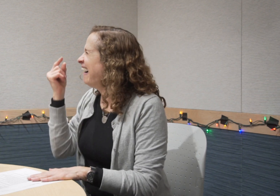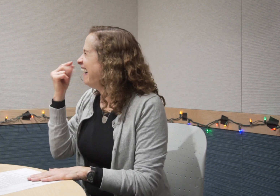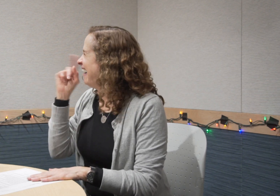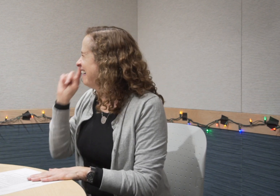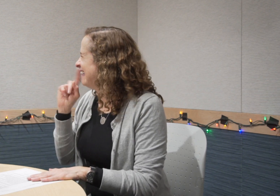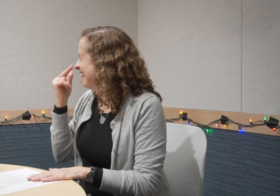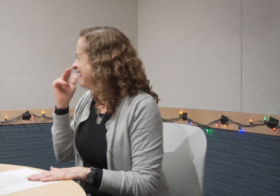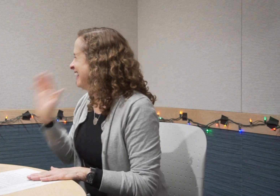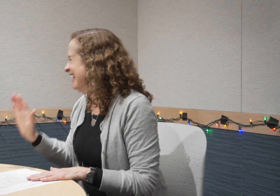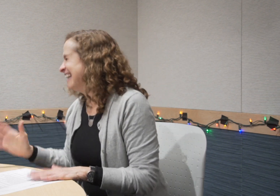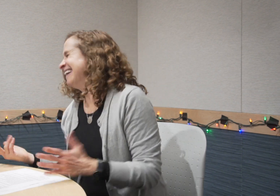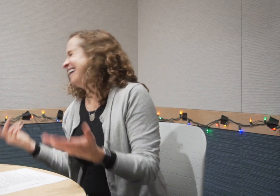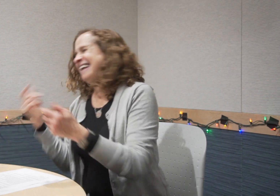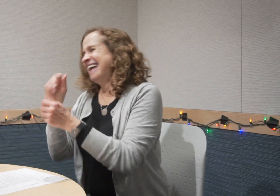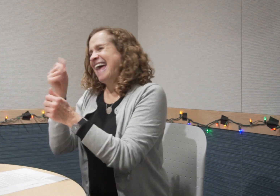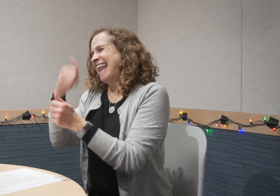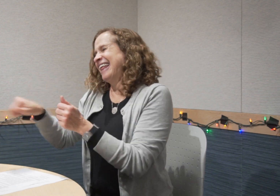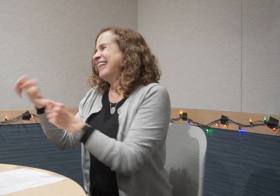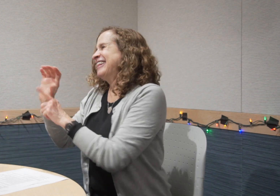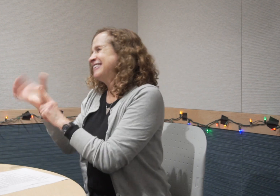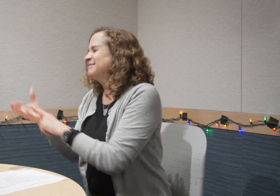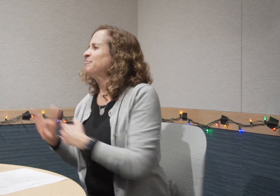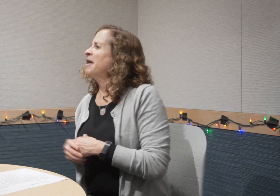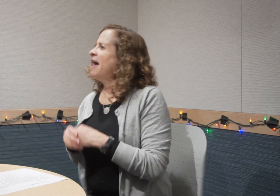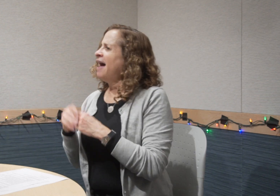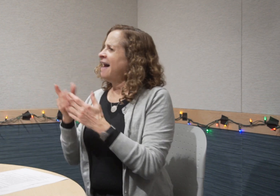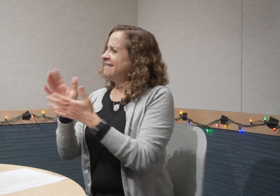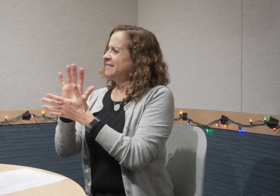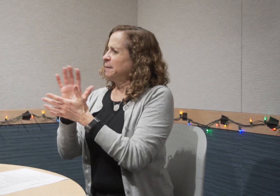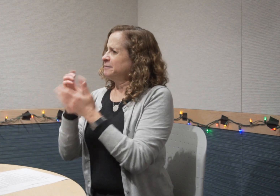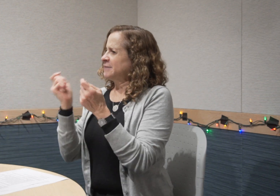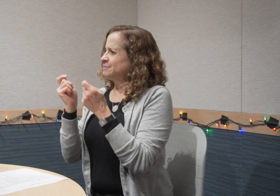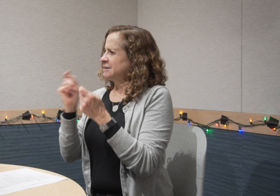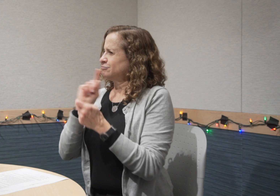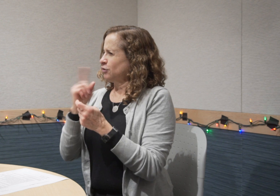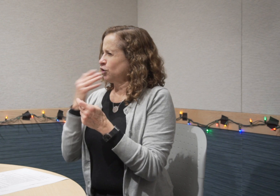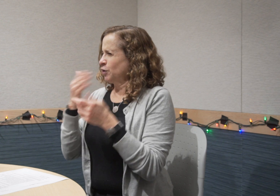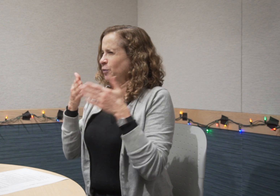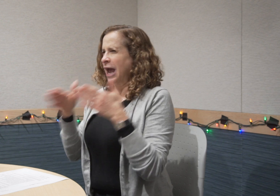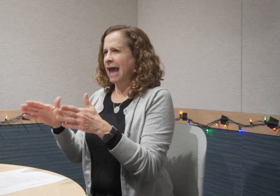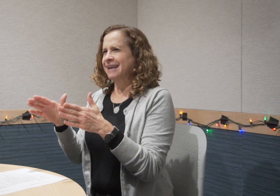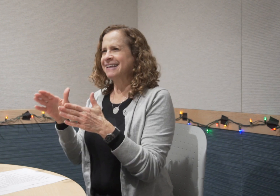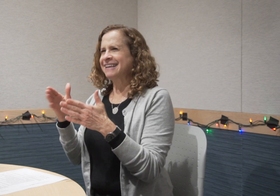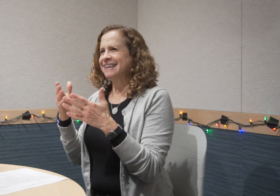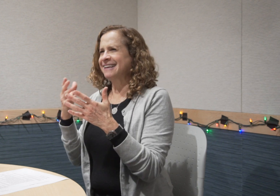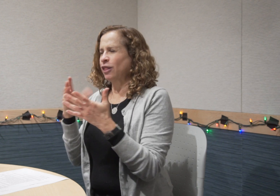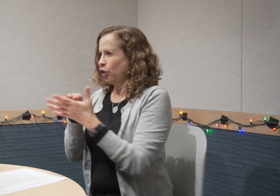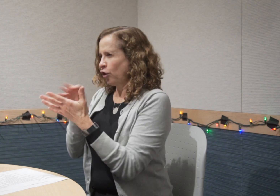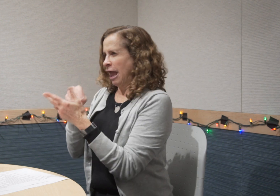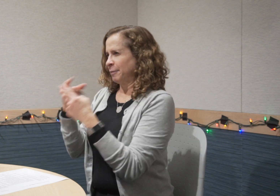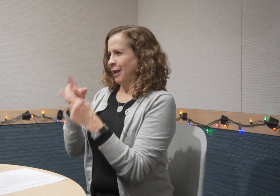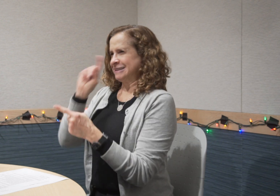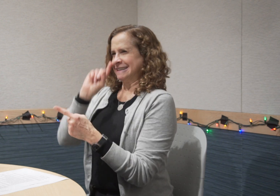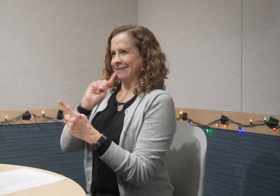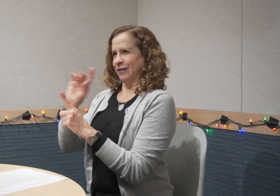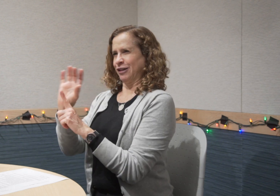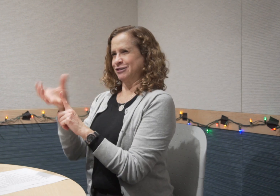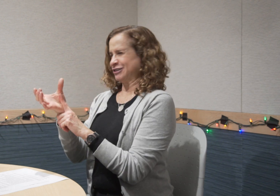are not members of the deaf community. They don't get the humor, but that's true in any culture. Sure. But the festival is a really good way to learn about